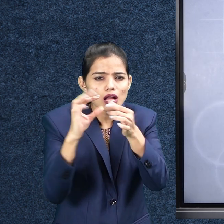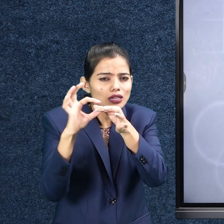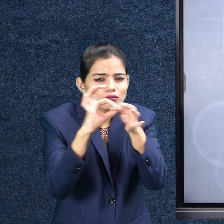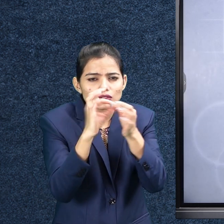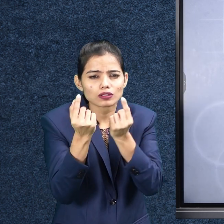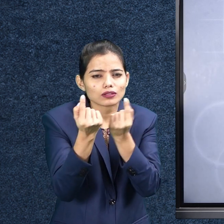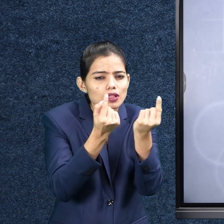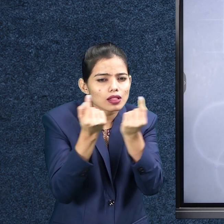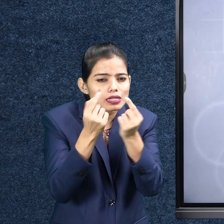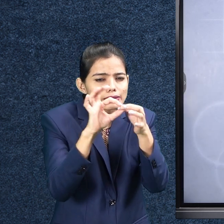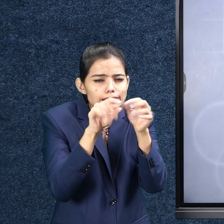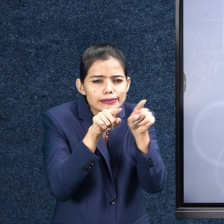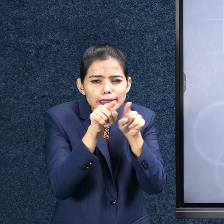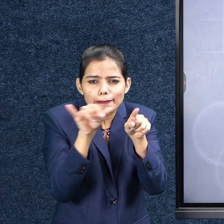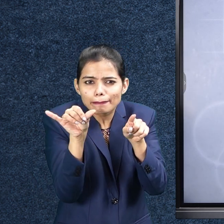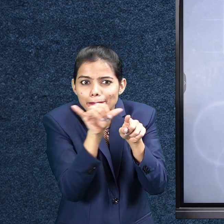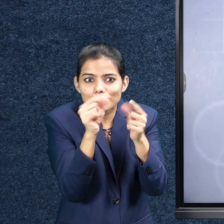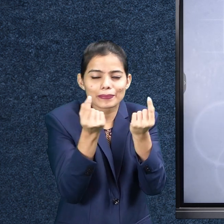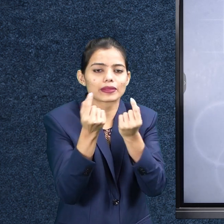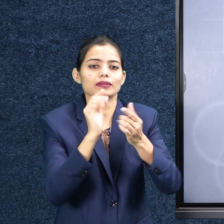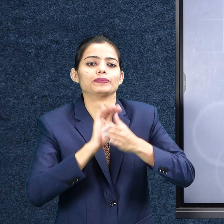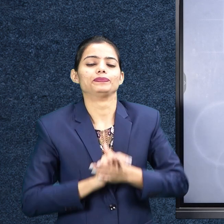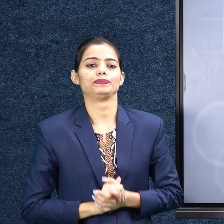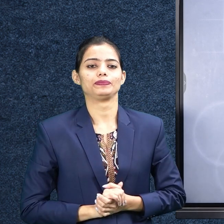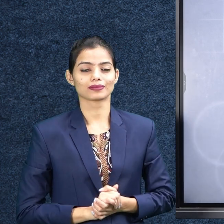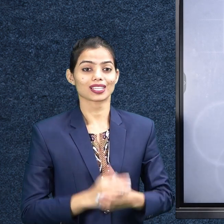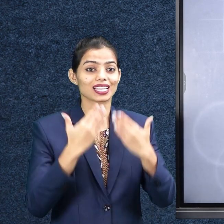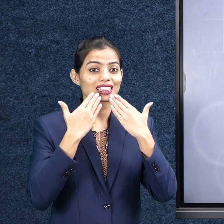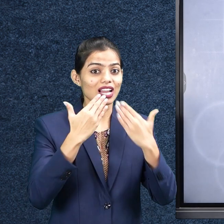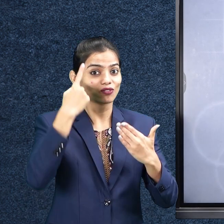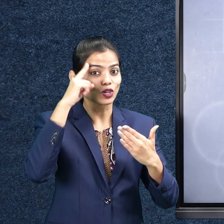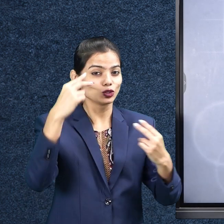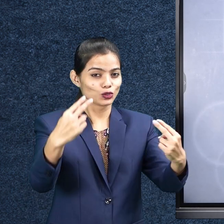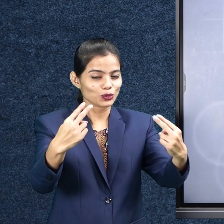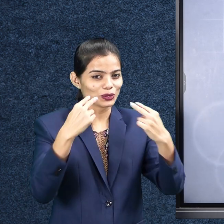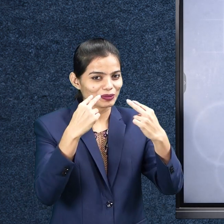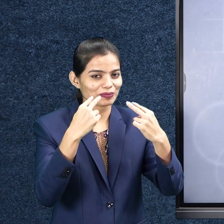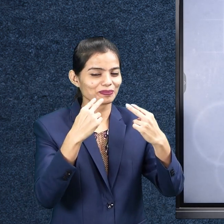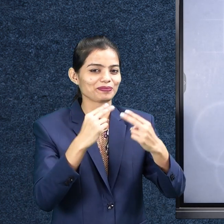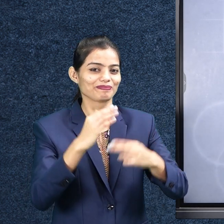Thanks for watching this video.